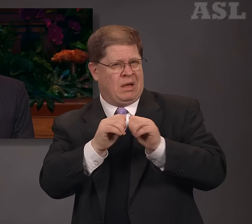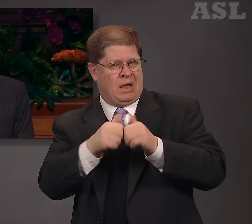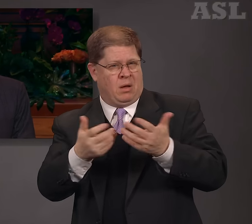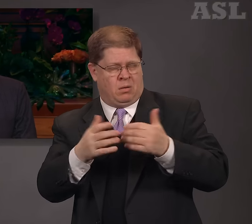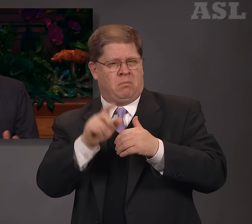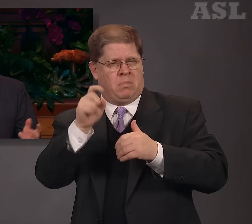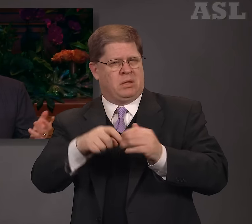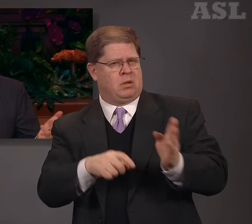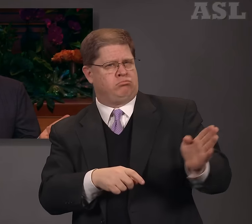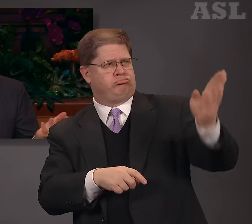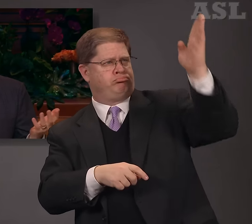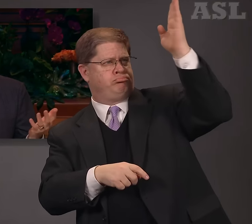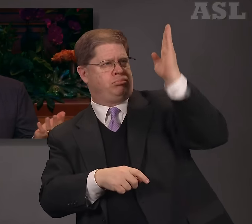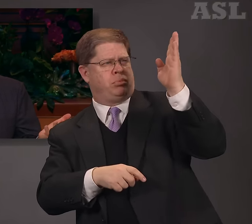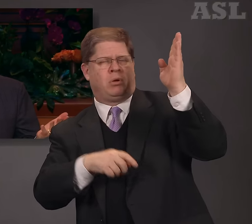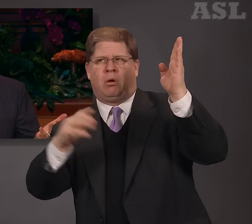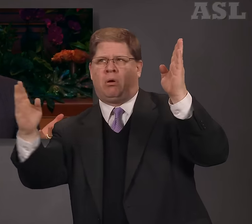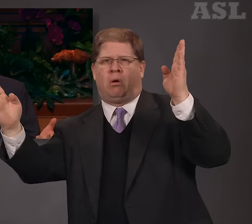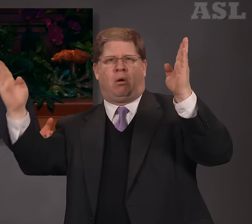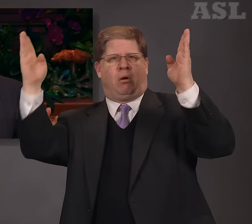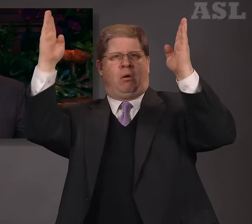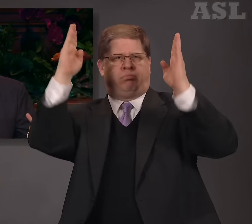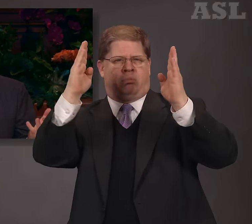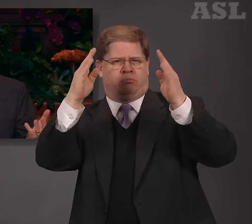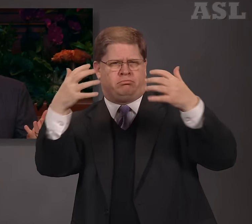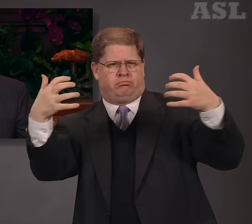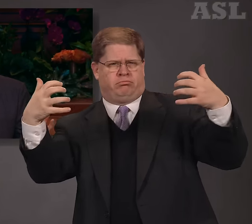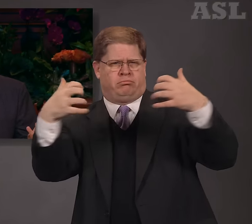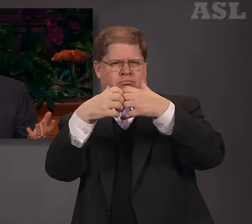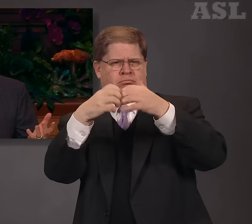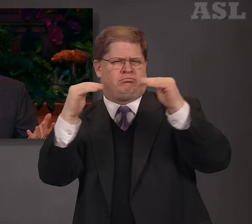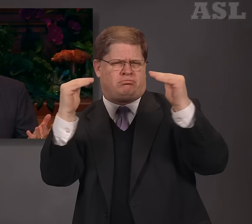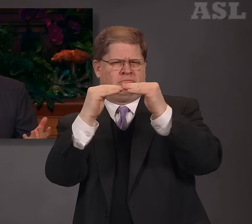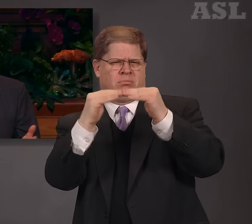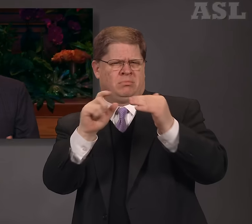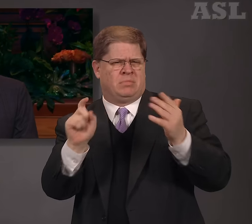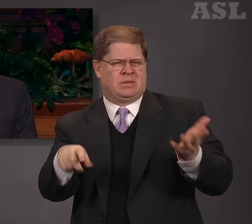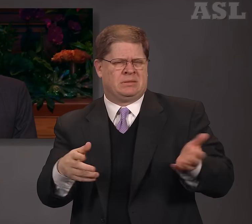do, its towers must function together in complete harmony.